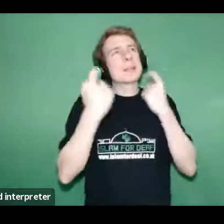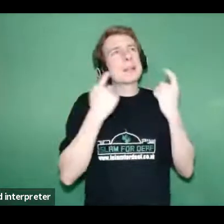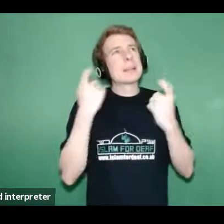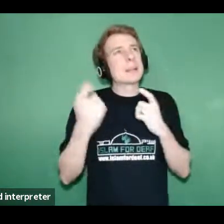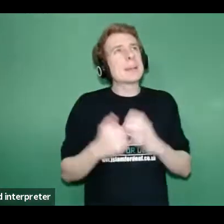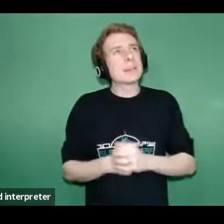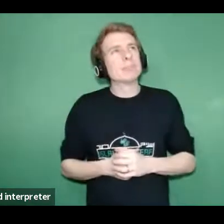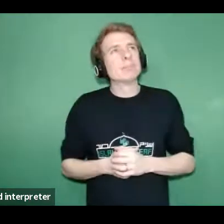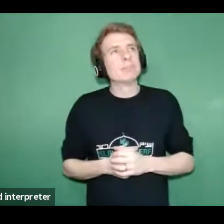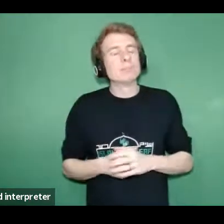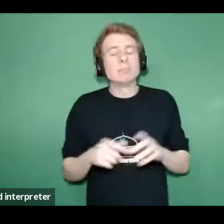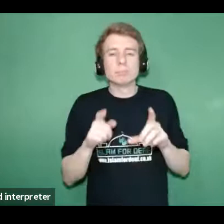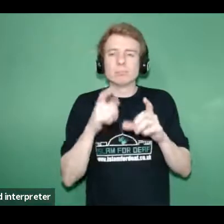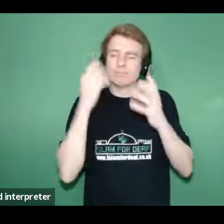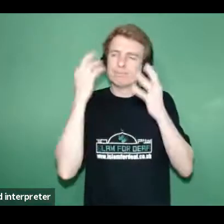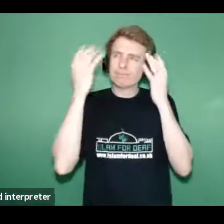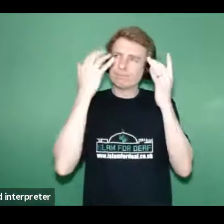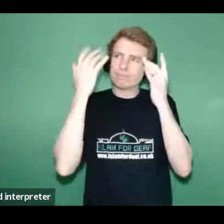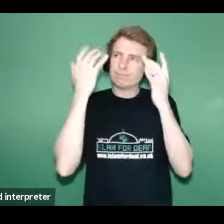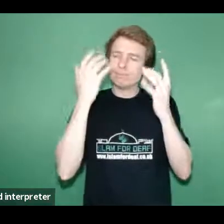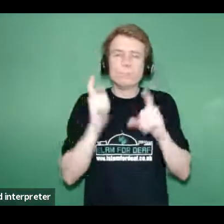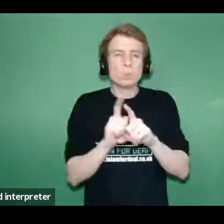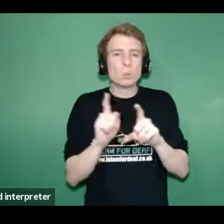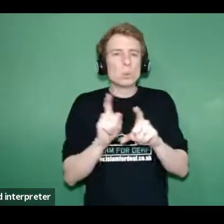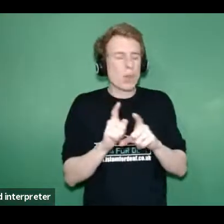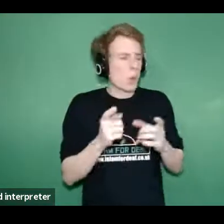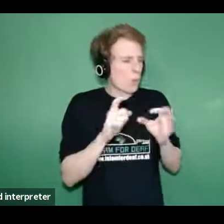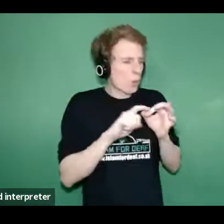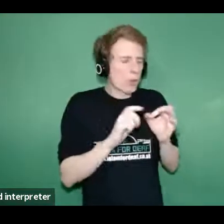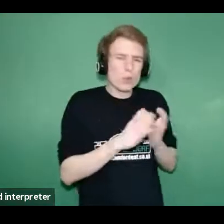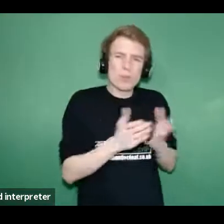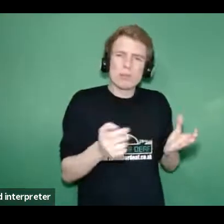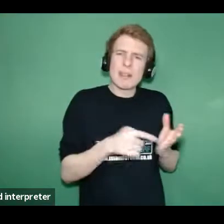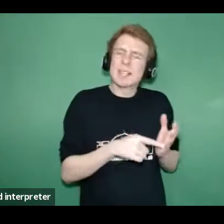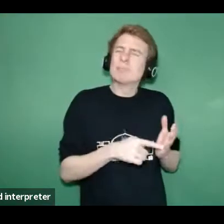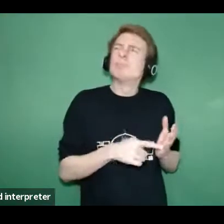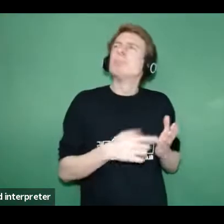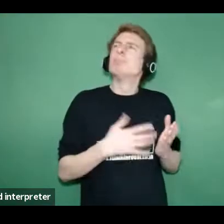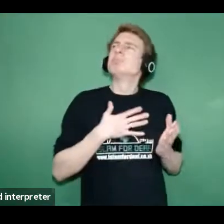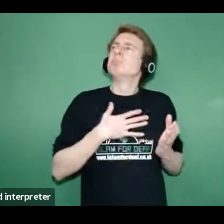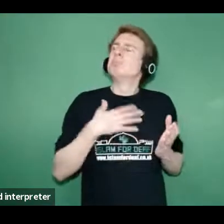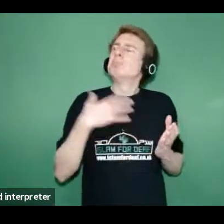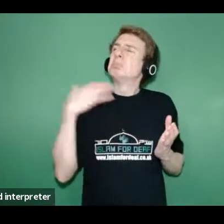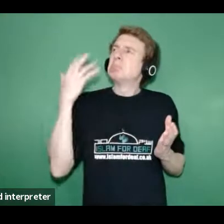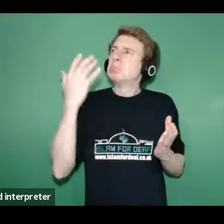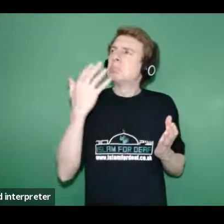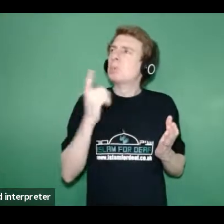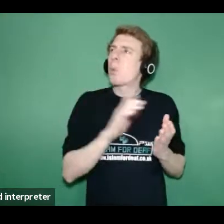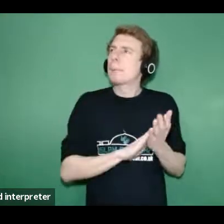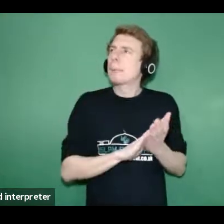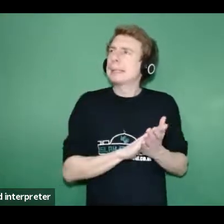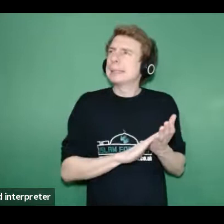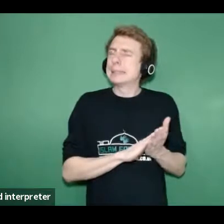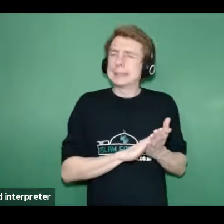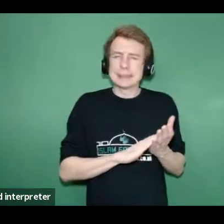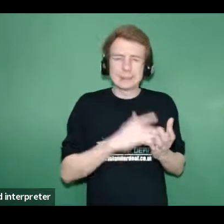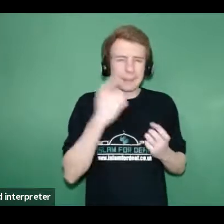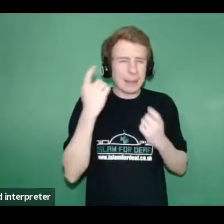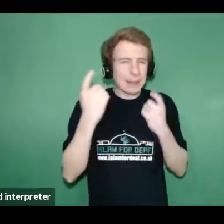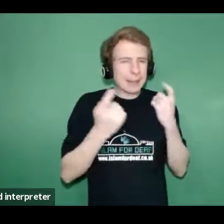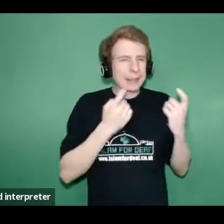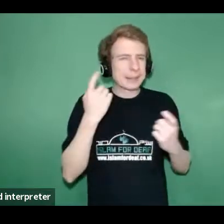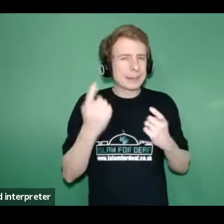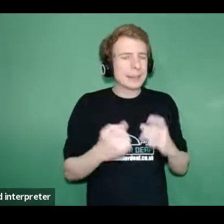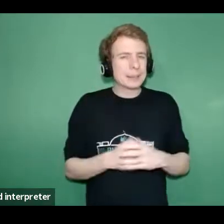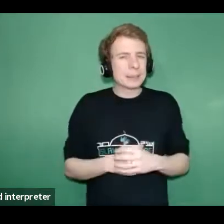a specific sense. And when the Quran is recited during the month of Ramadan, to listen to it